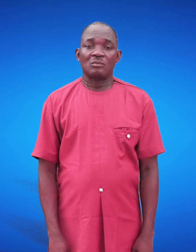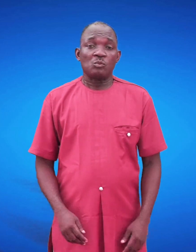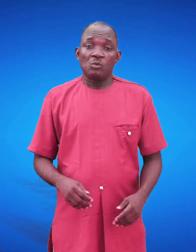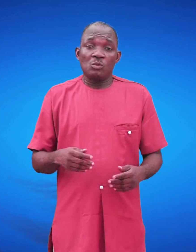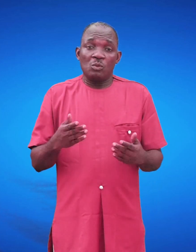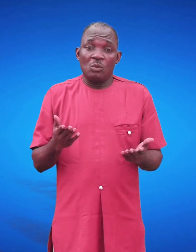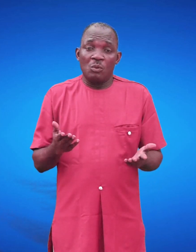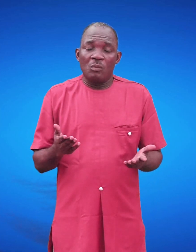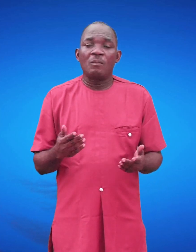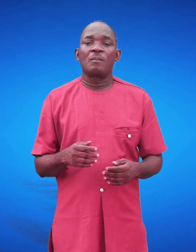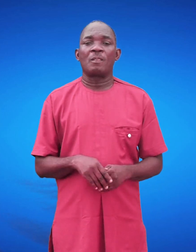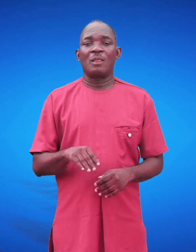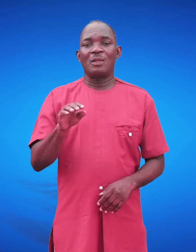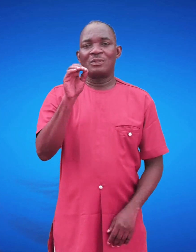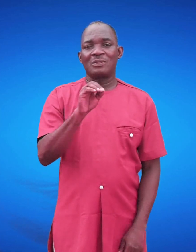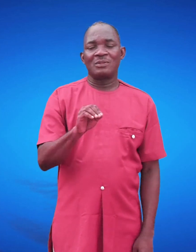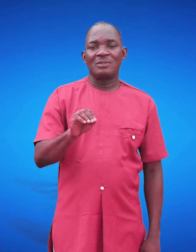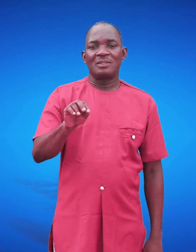or